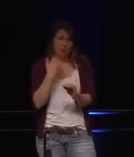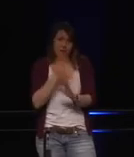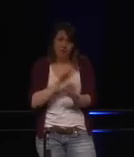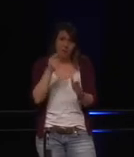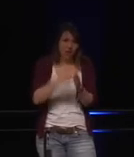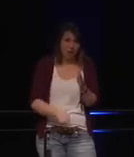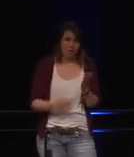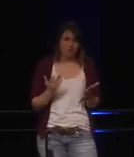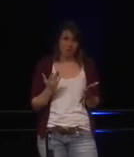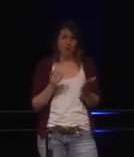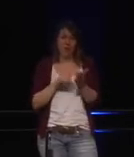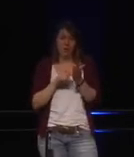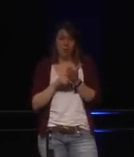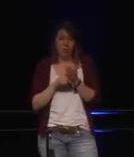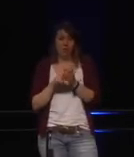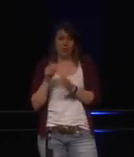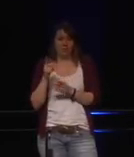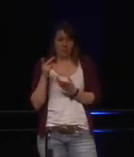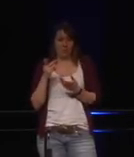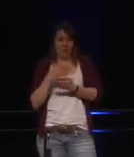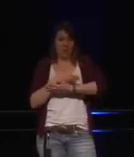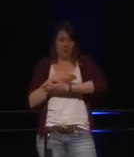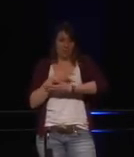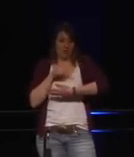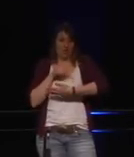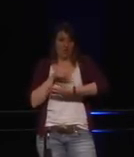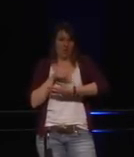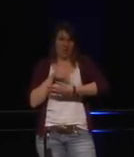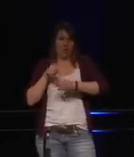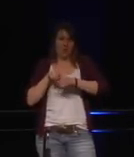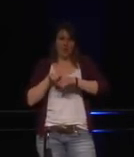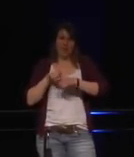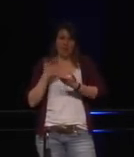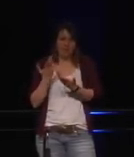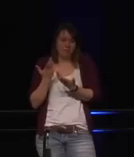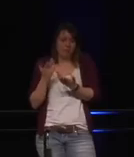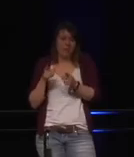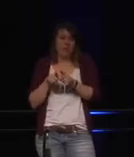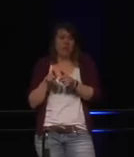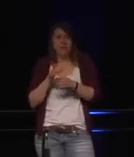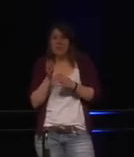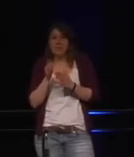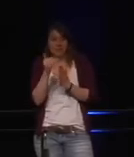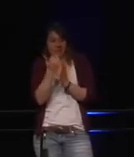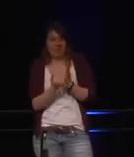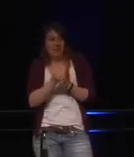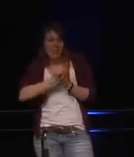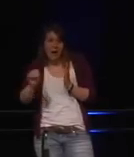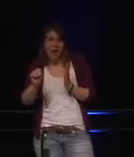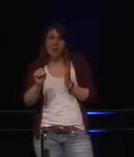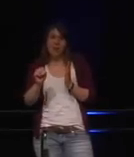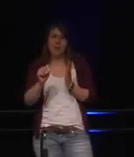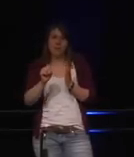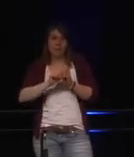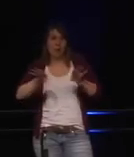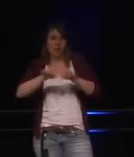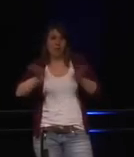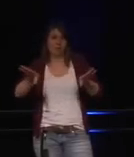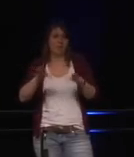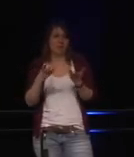Kayla as a very unsecured doll. Actually, it got forbidden in Germany by law.